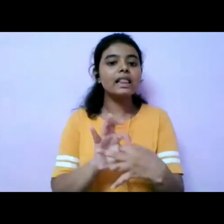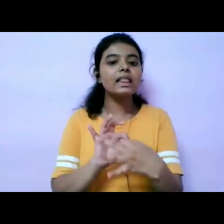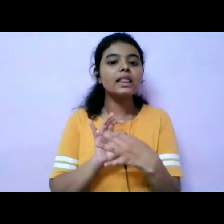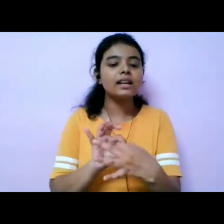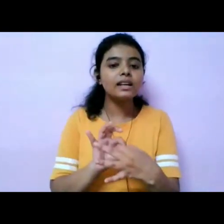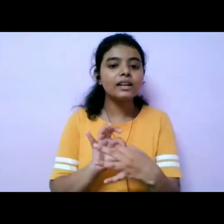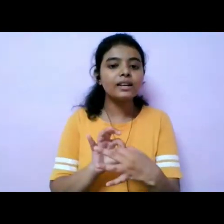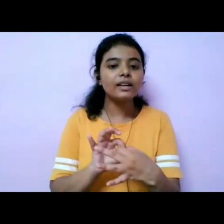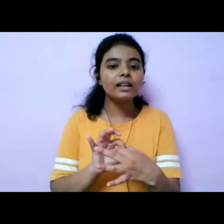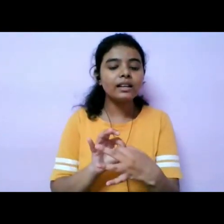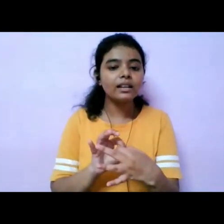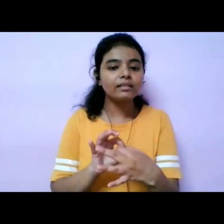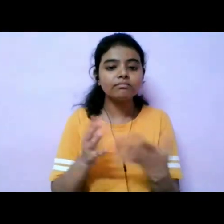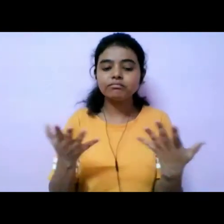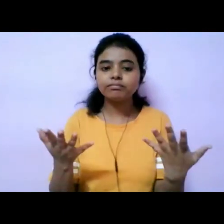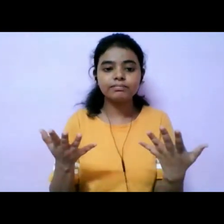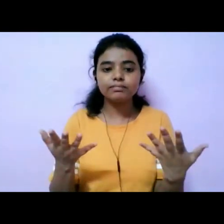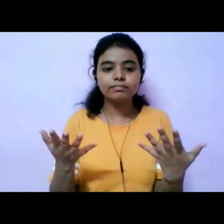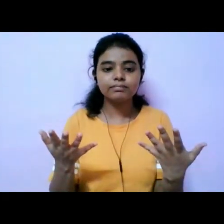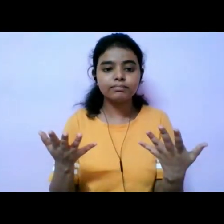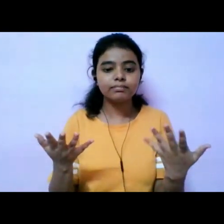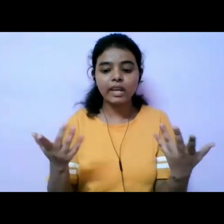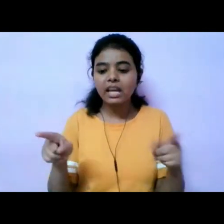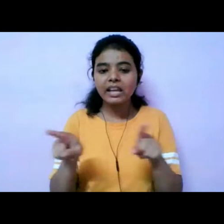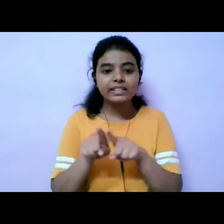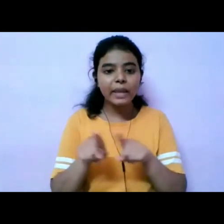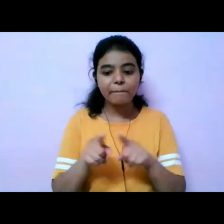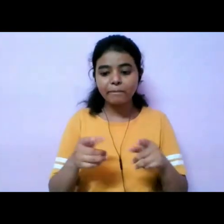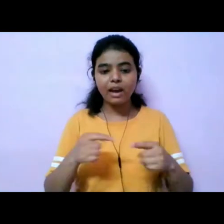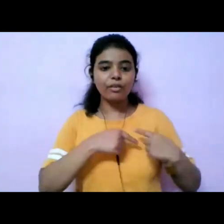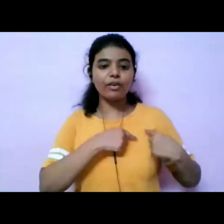coming apart. I was aground on a reef of hardship.